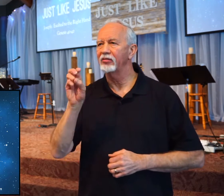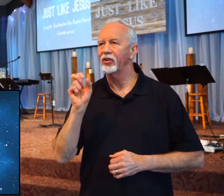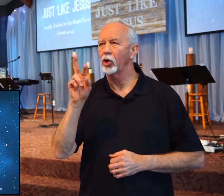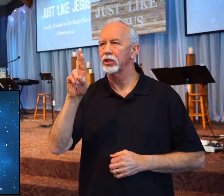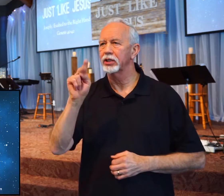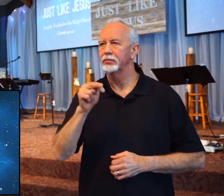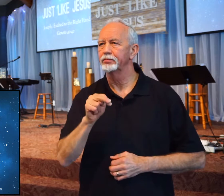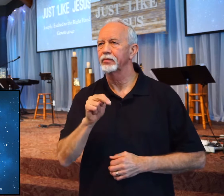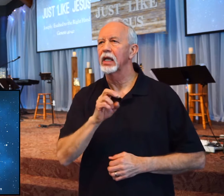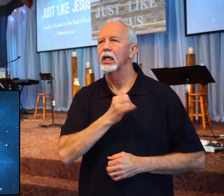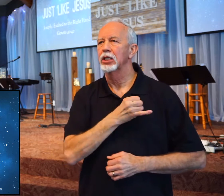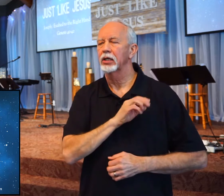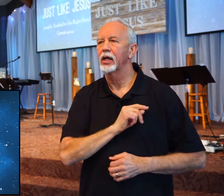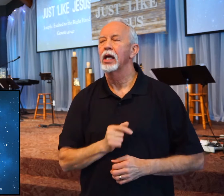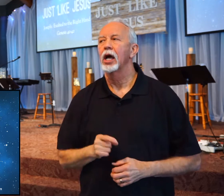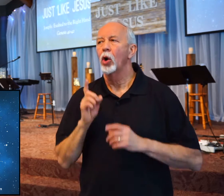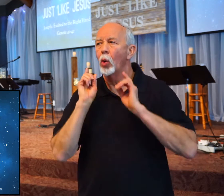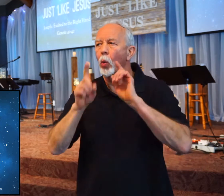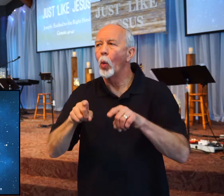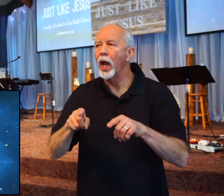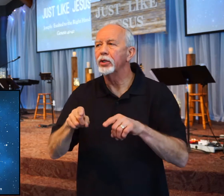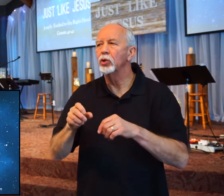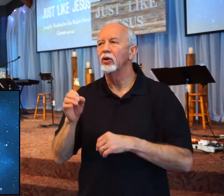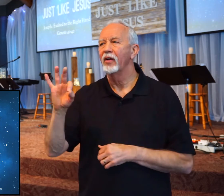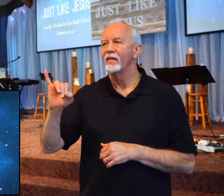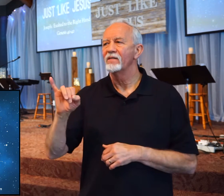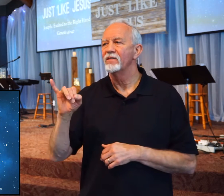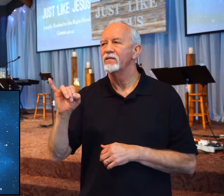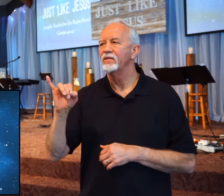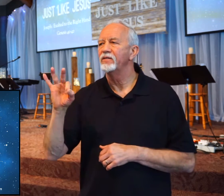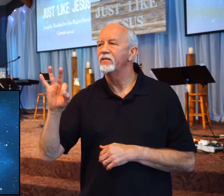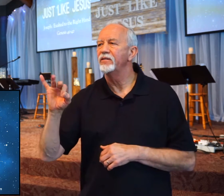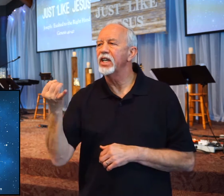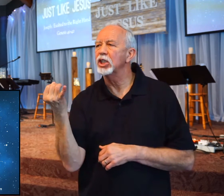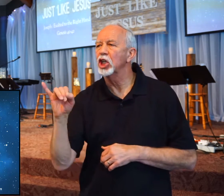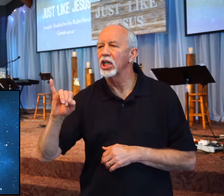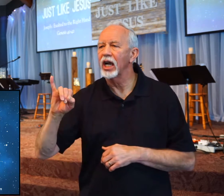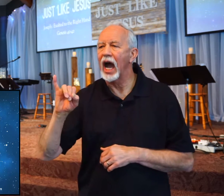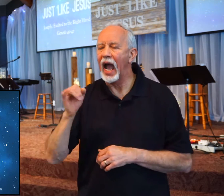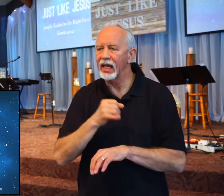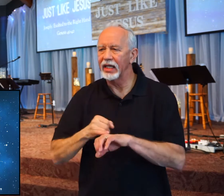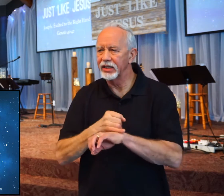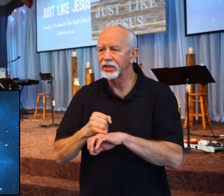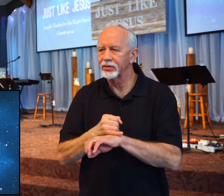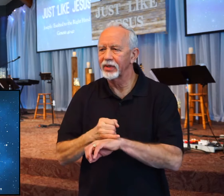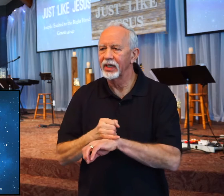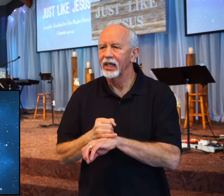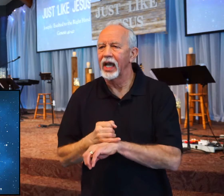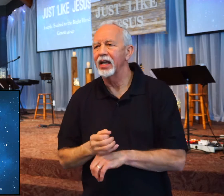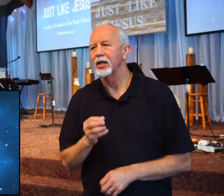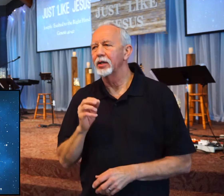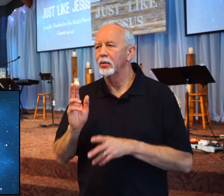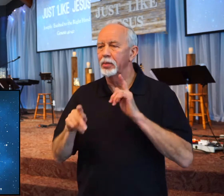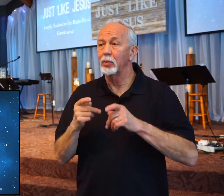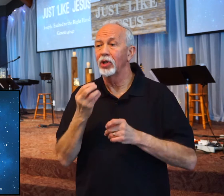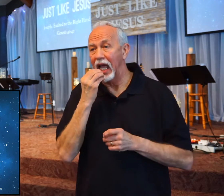the cannibals on the Fiji Islands, and the ship captain tried to get him to turn around and to go back, and he said, "You will lose